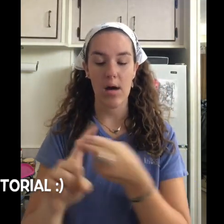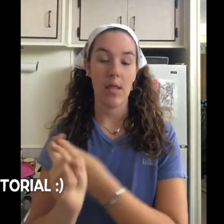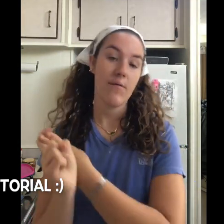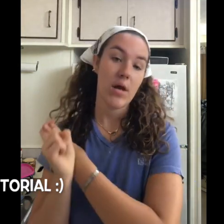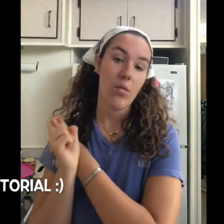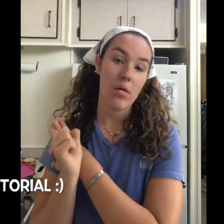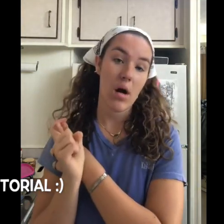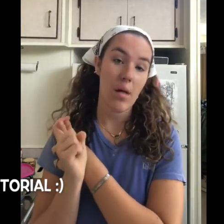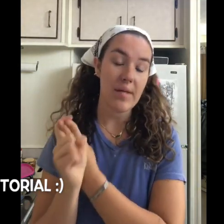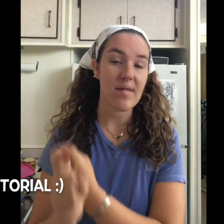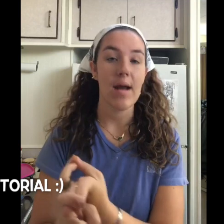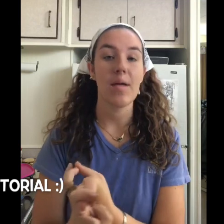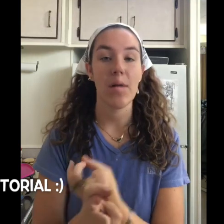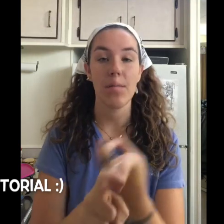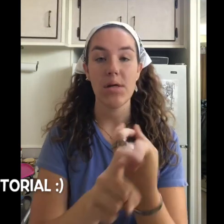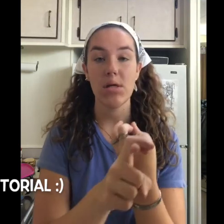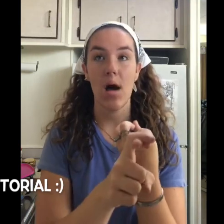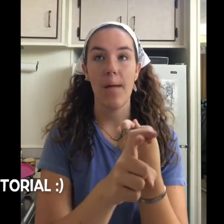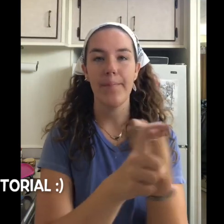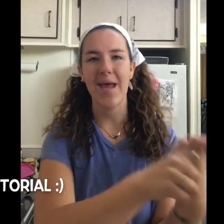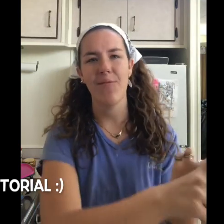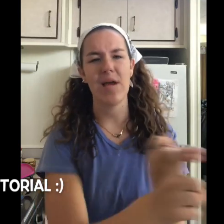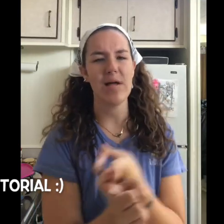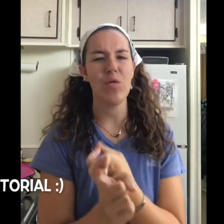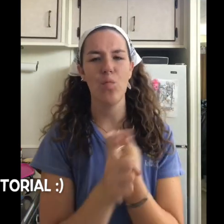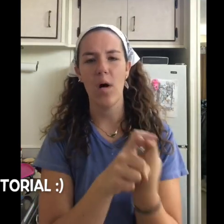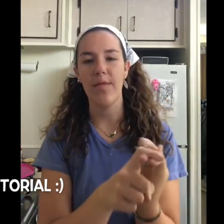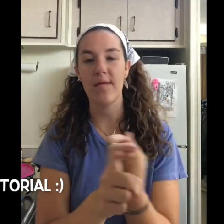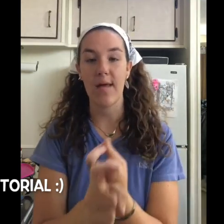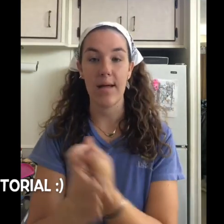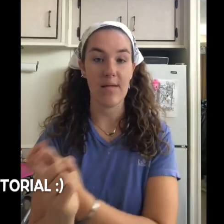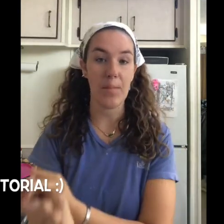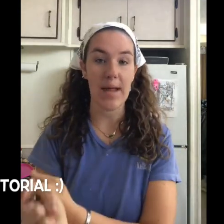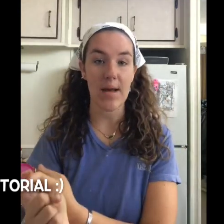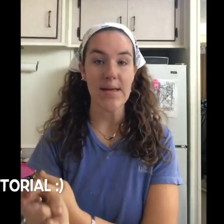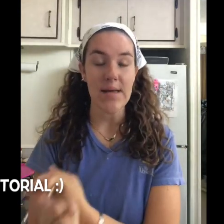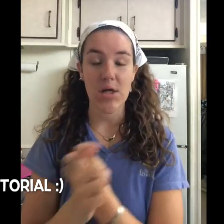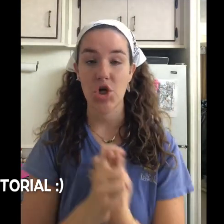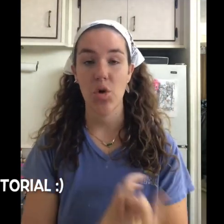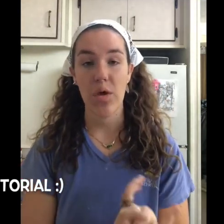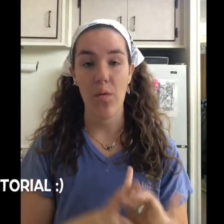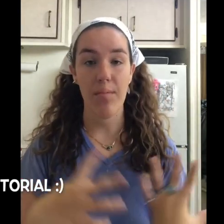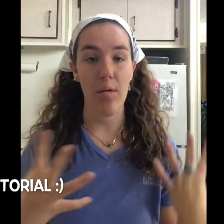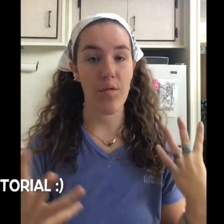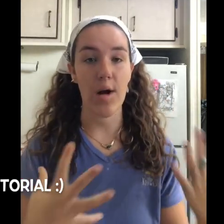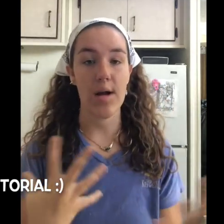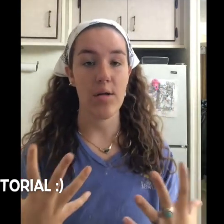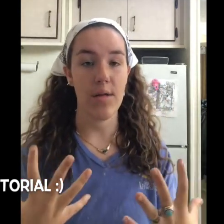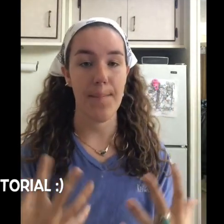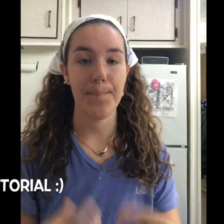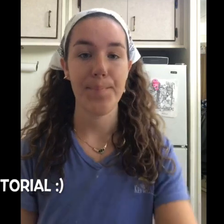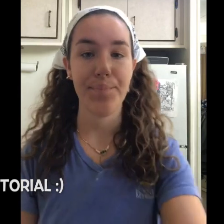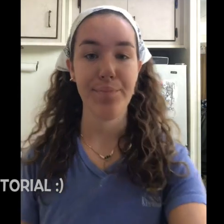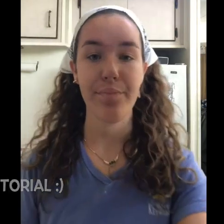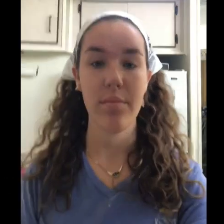another video where I'll be signing, but I'll be kind of telling you what the signs mean and showing you up closer how to do them.